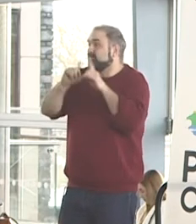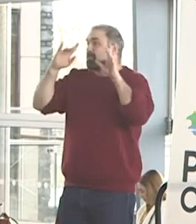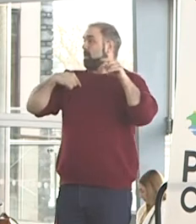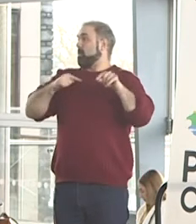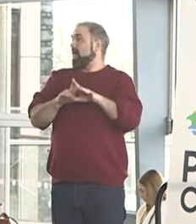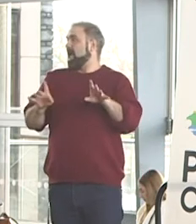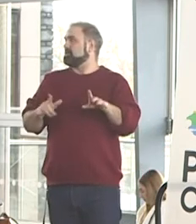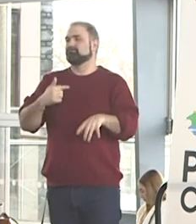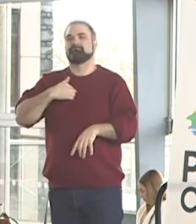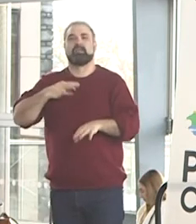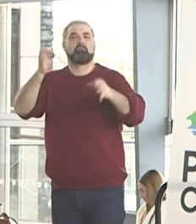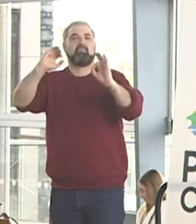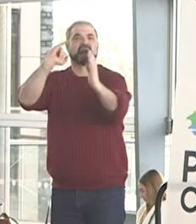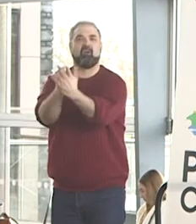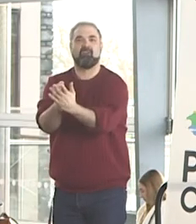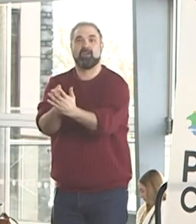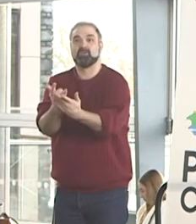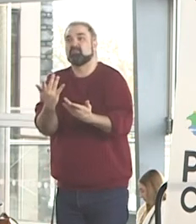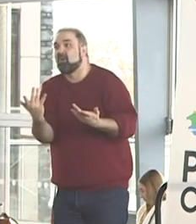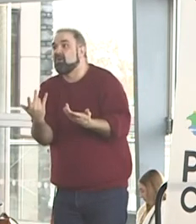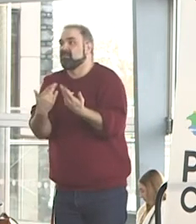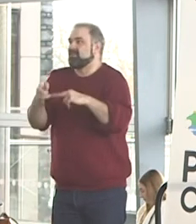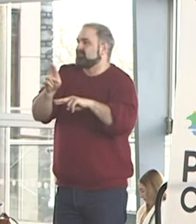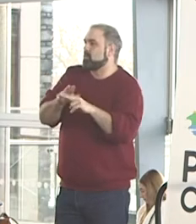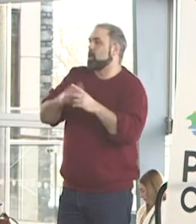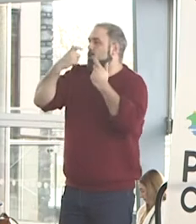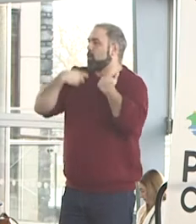which is a great advantage, particularly when you want to do things like sign court papers.